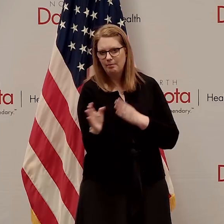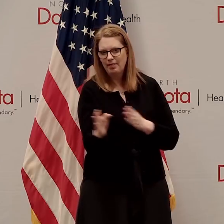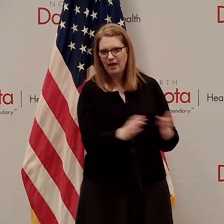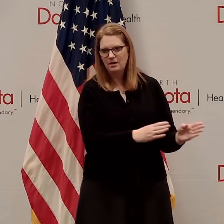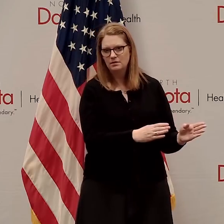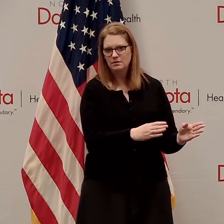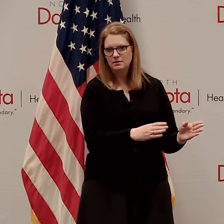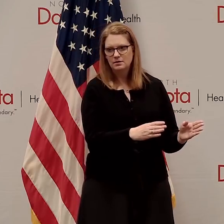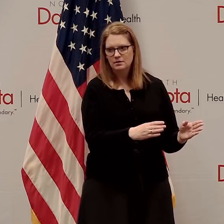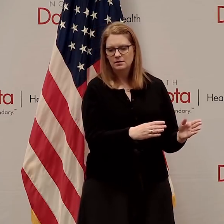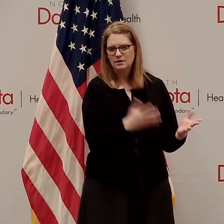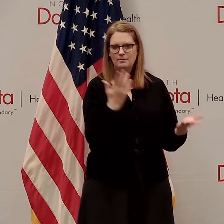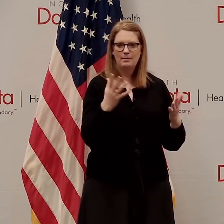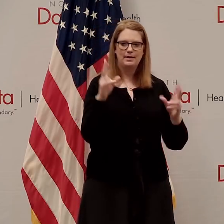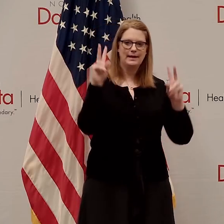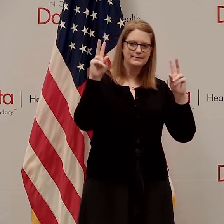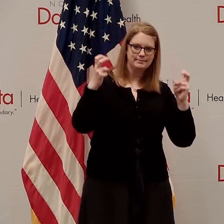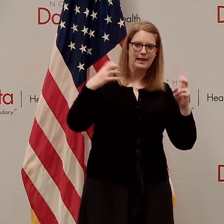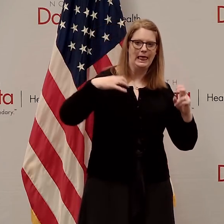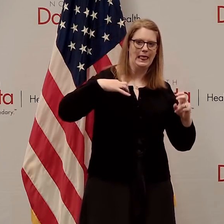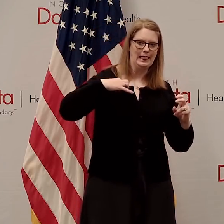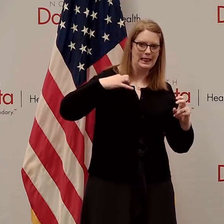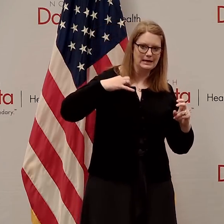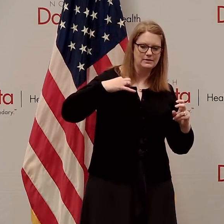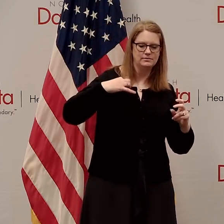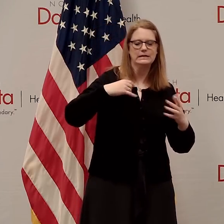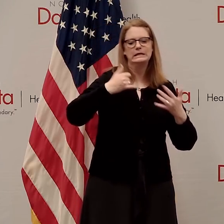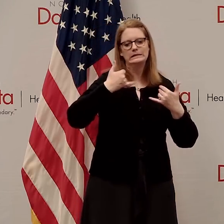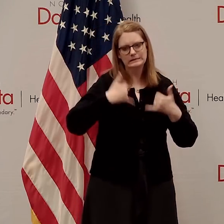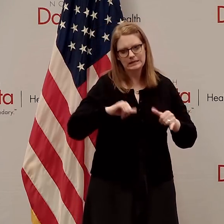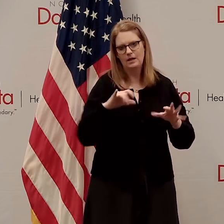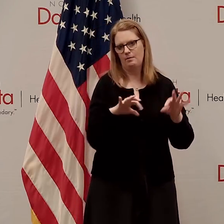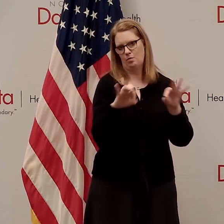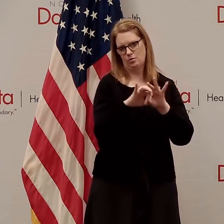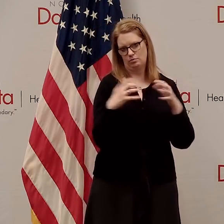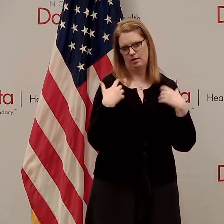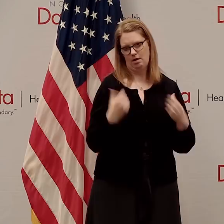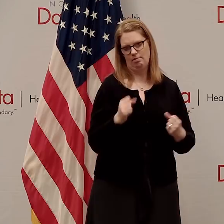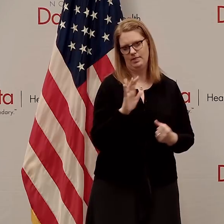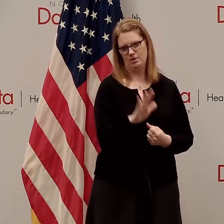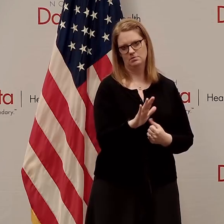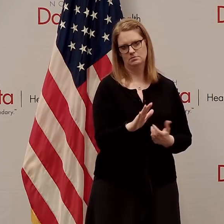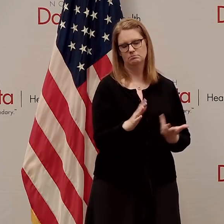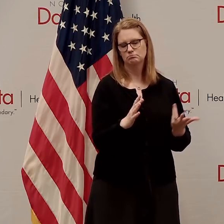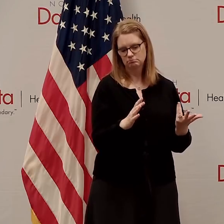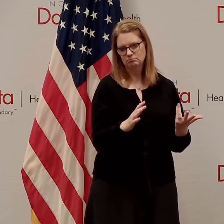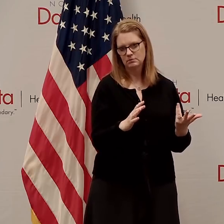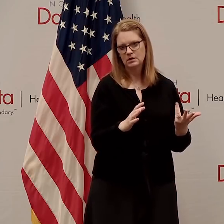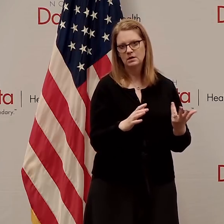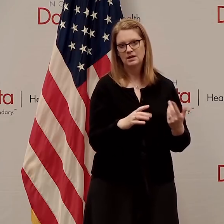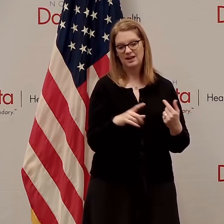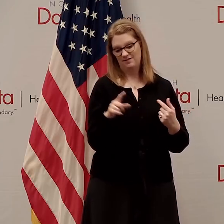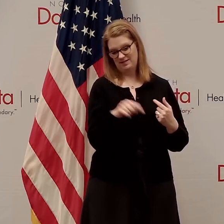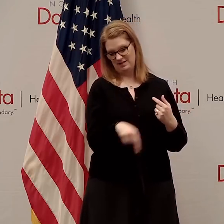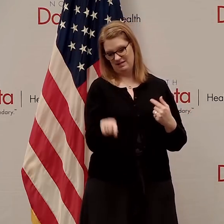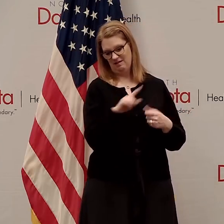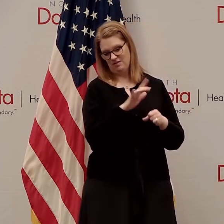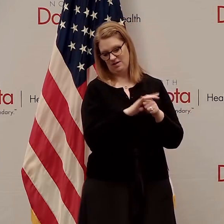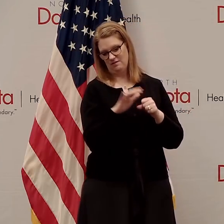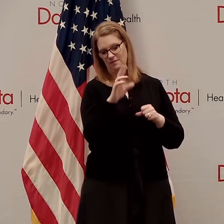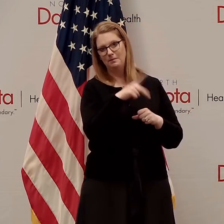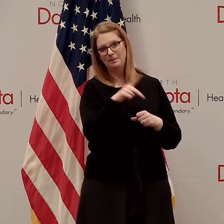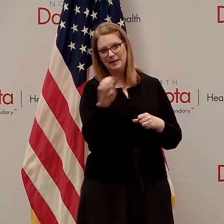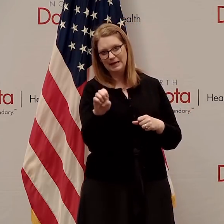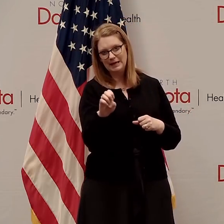it may be, quote, elective, but it's probably very important to their health and well-being. And if the organizations have got enough PPE